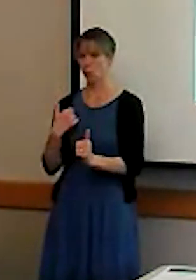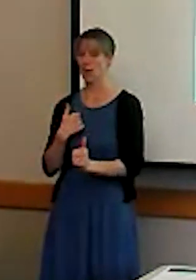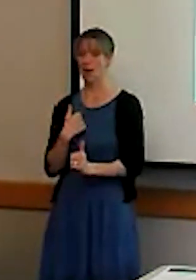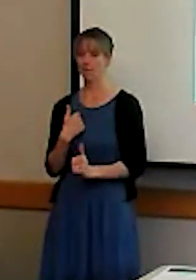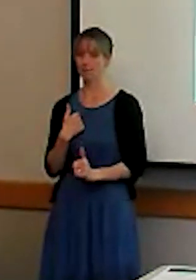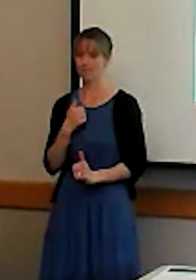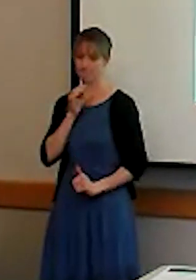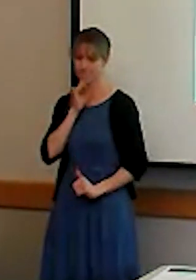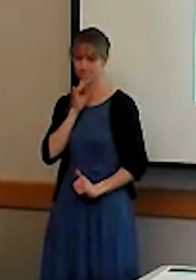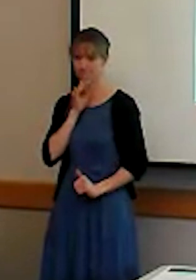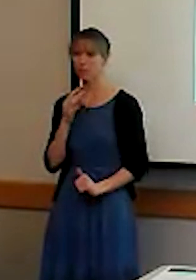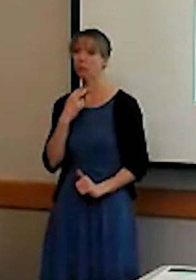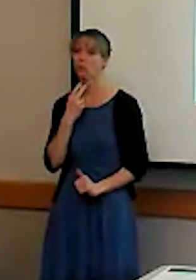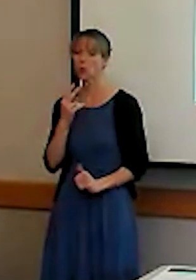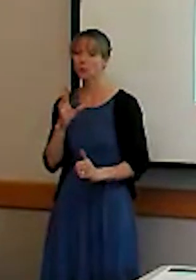talking,